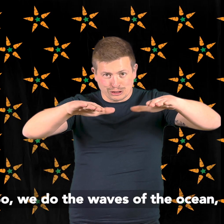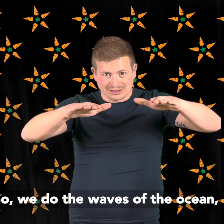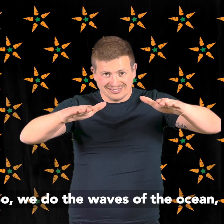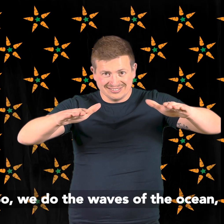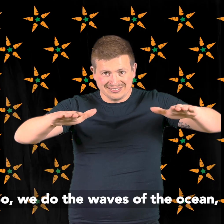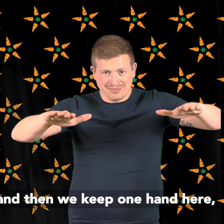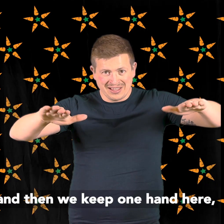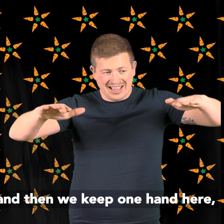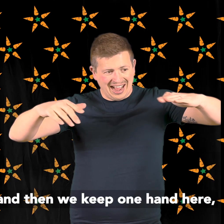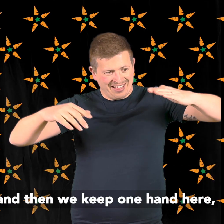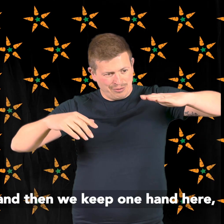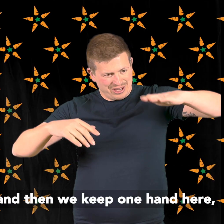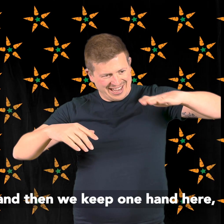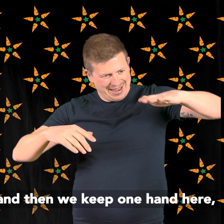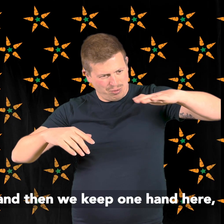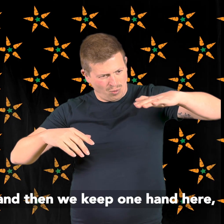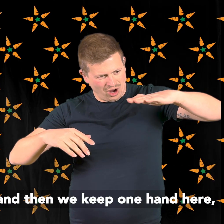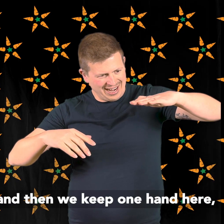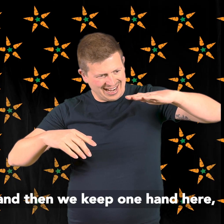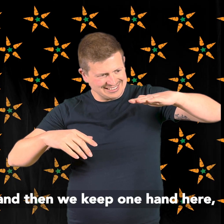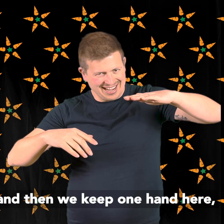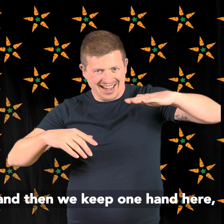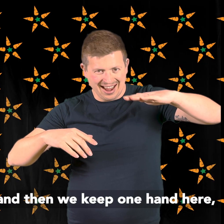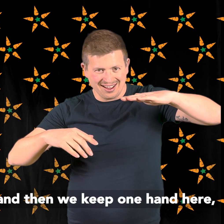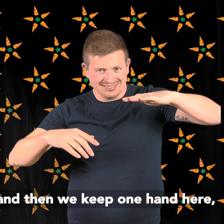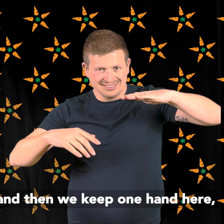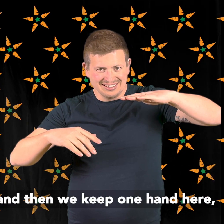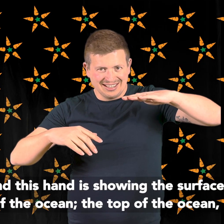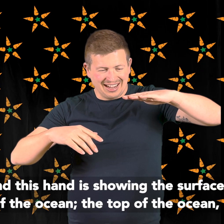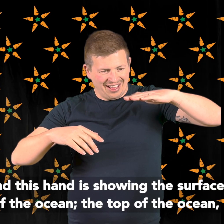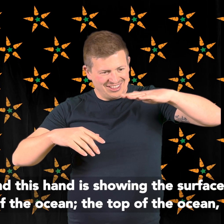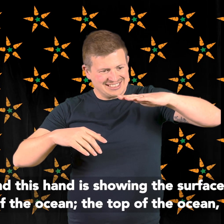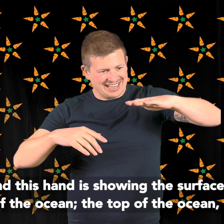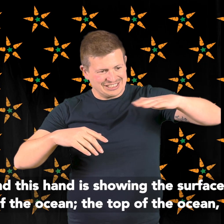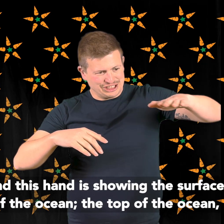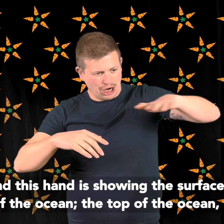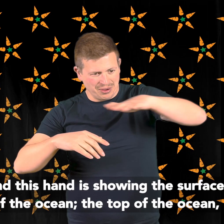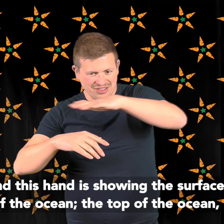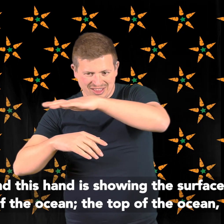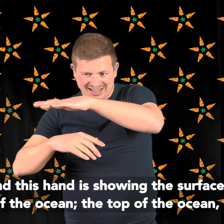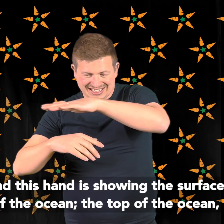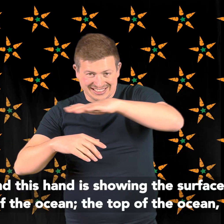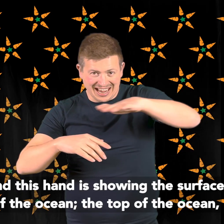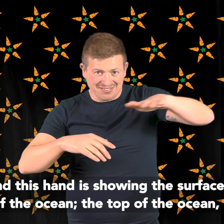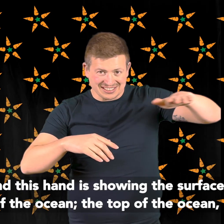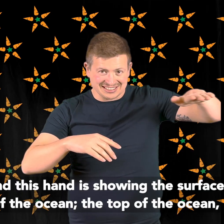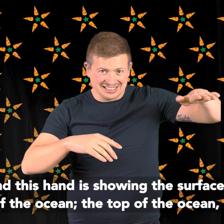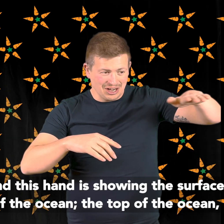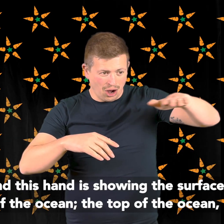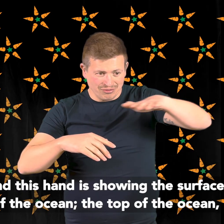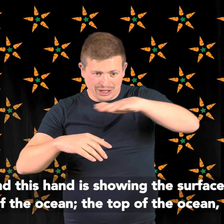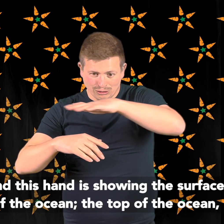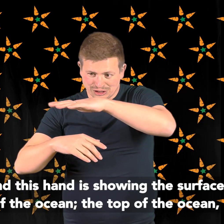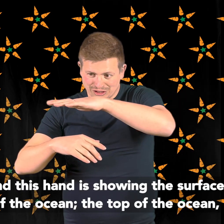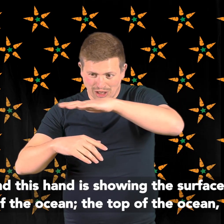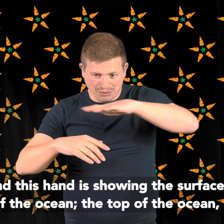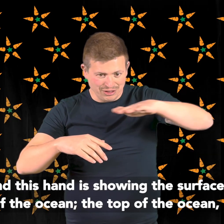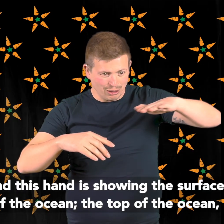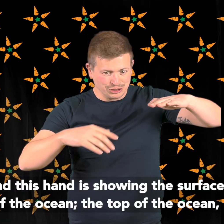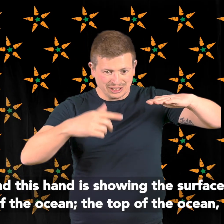ocean, and then we keep one hand here, and this hand is showing the surface of the ocean, the top of the ocean,